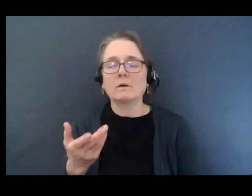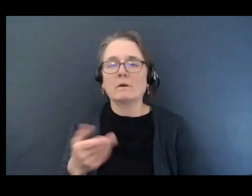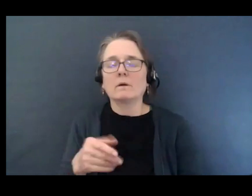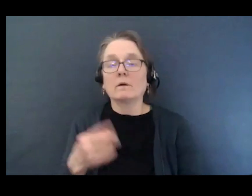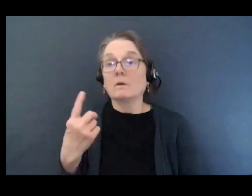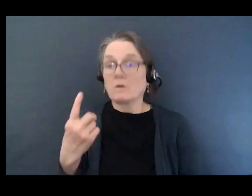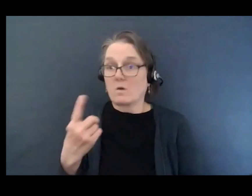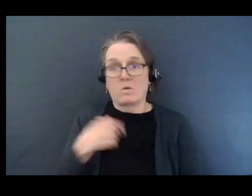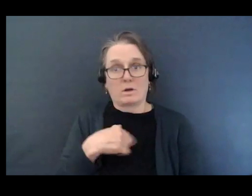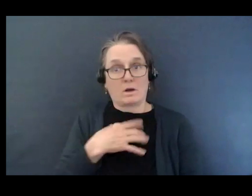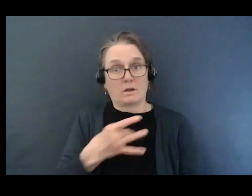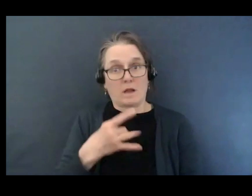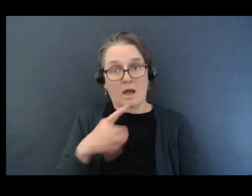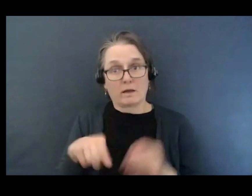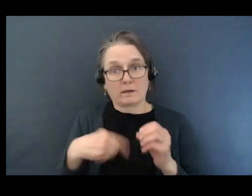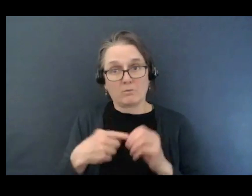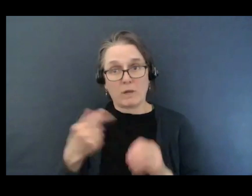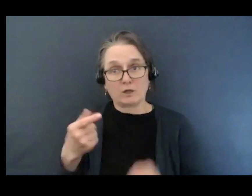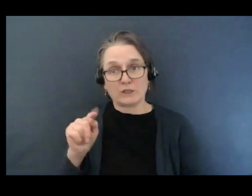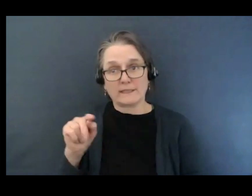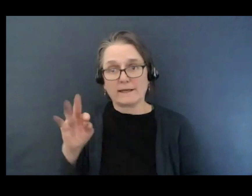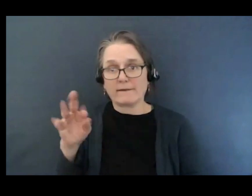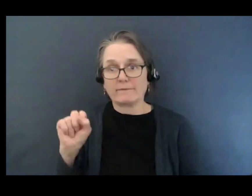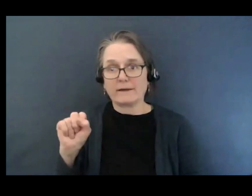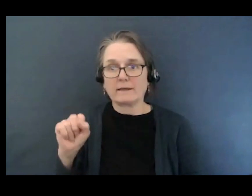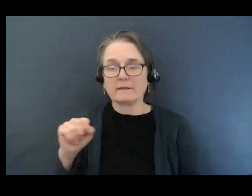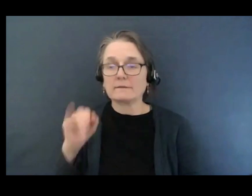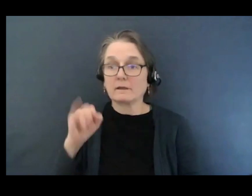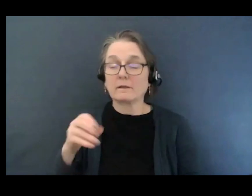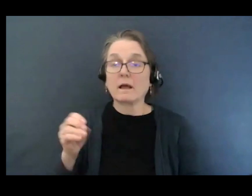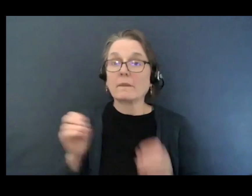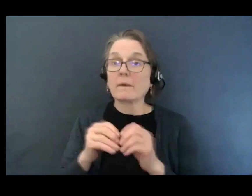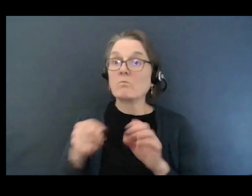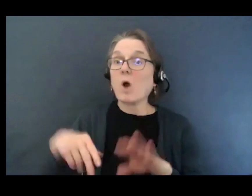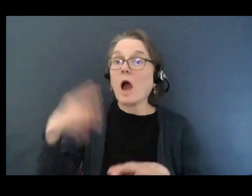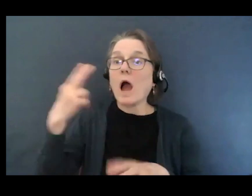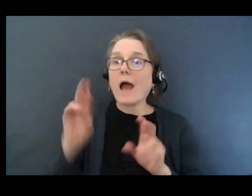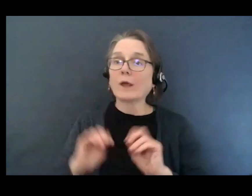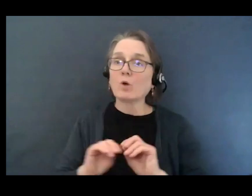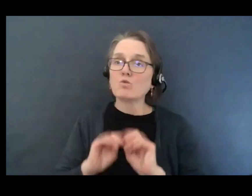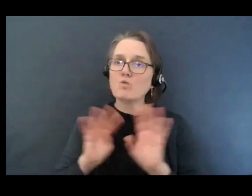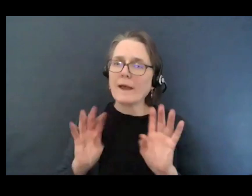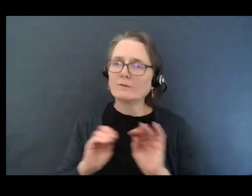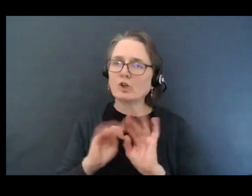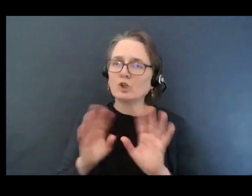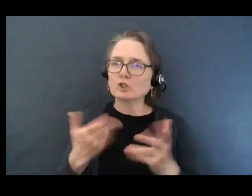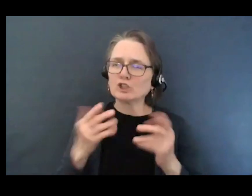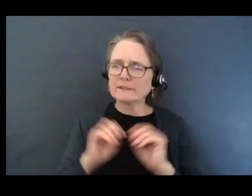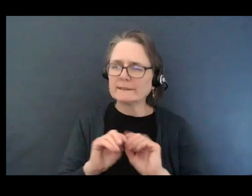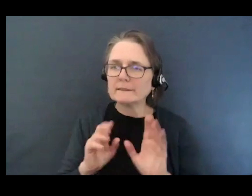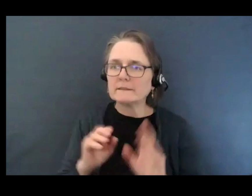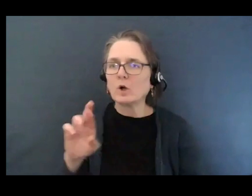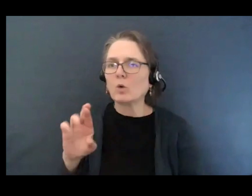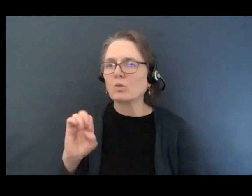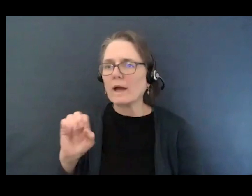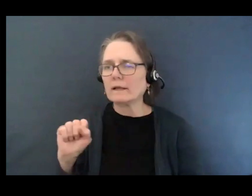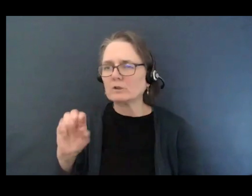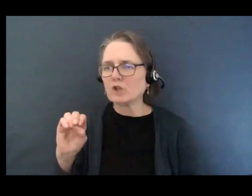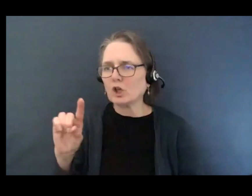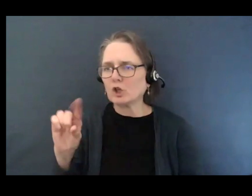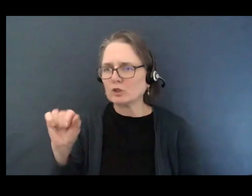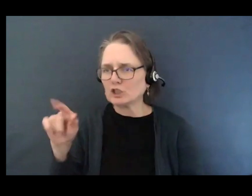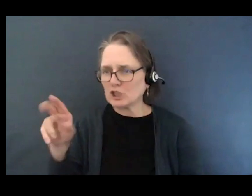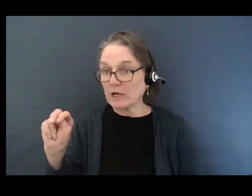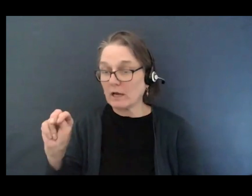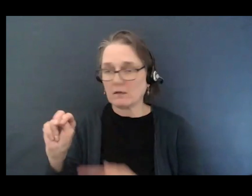one thing I like about this approach too is that the higher resolution data you have, the better your results are, and the more you'll be able